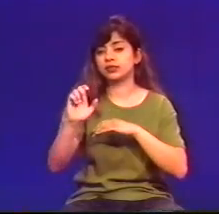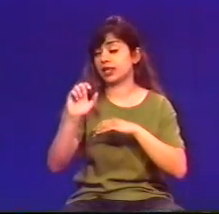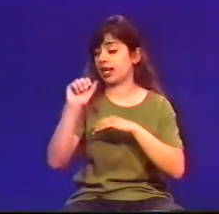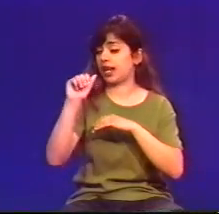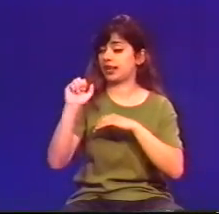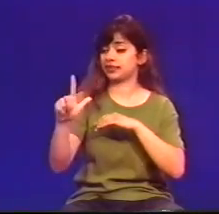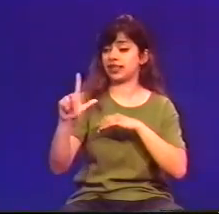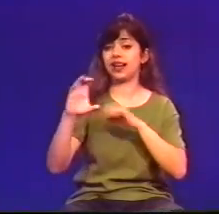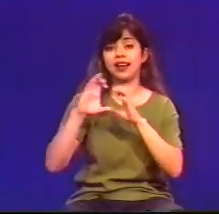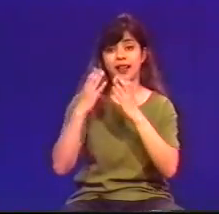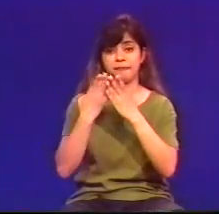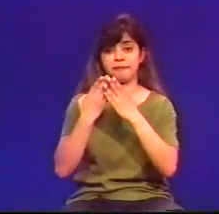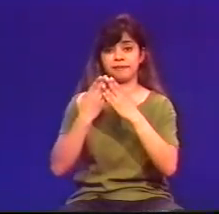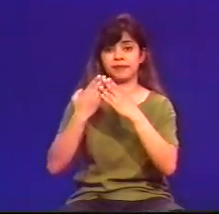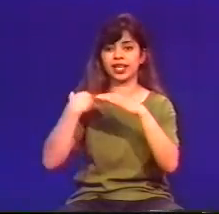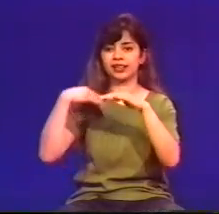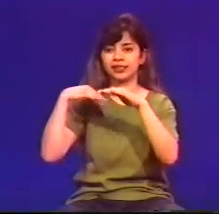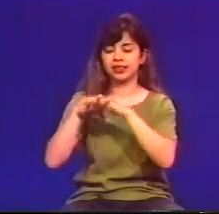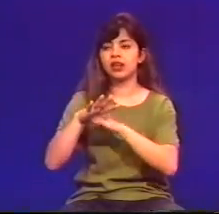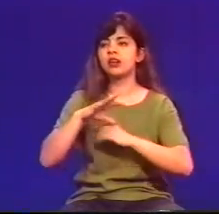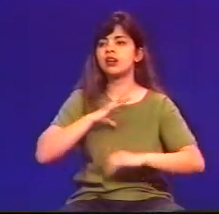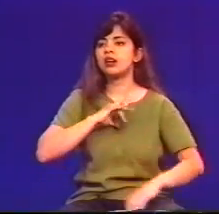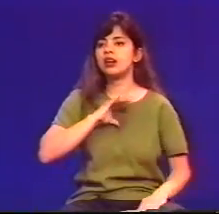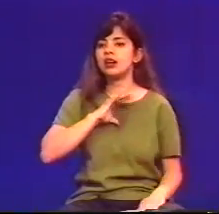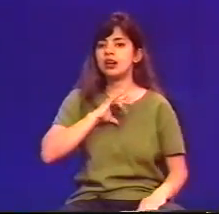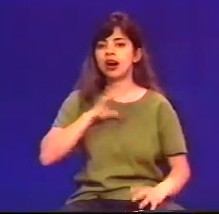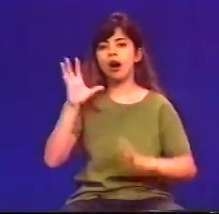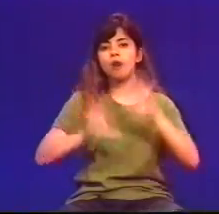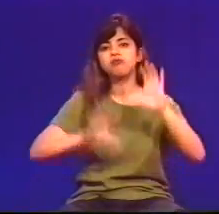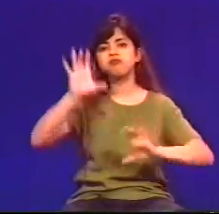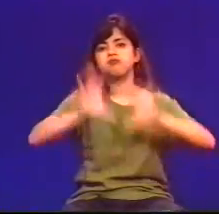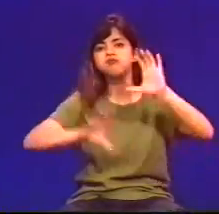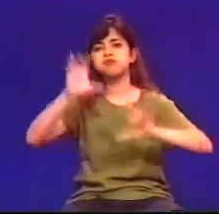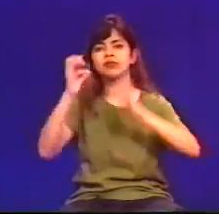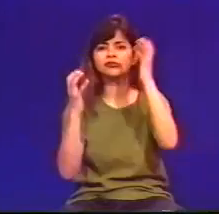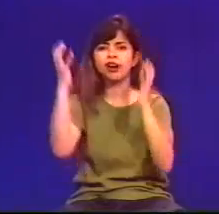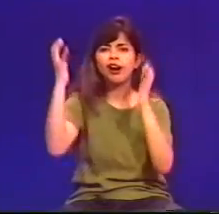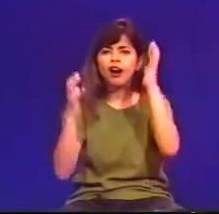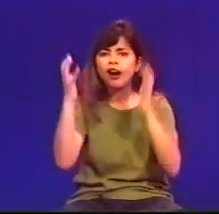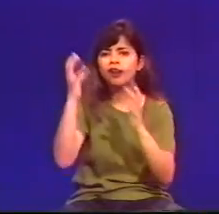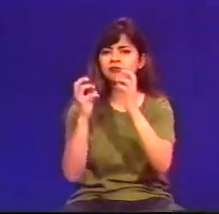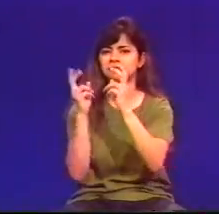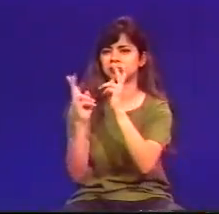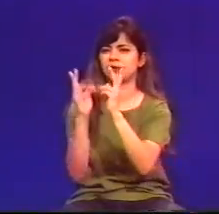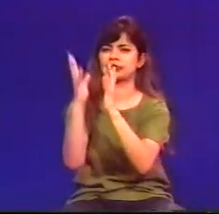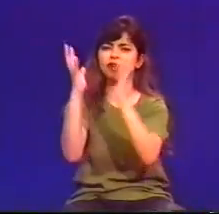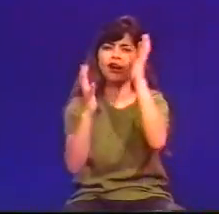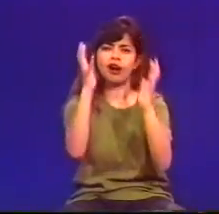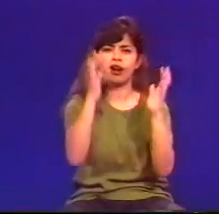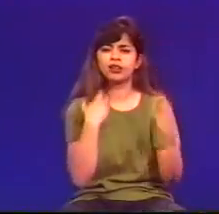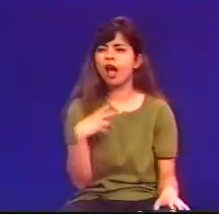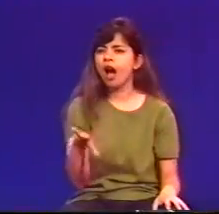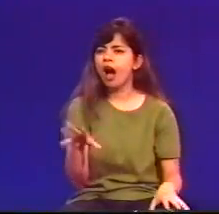And the next thing you know, I'm in the ASL club with not only deaf but other hearing students who can sign.